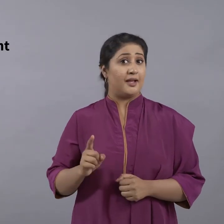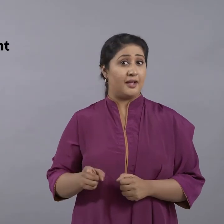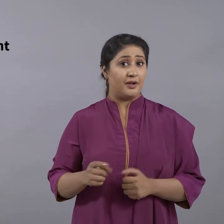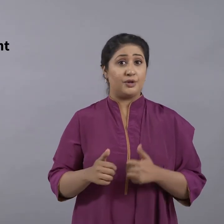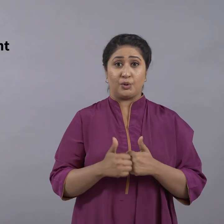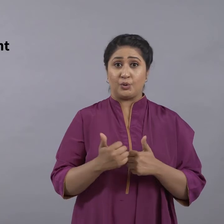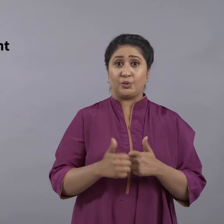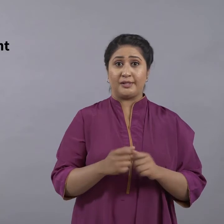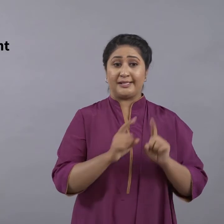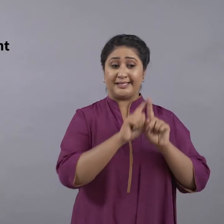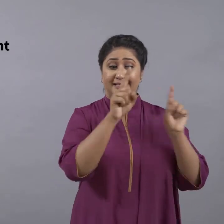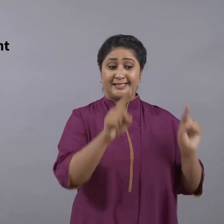Sample 2. Sentences.